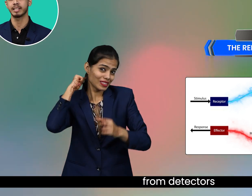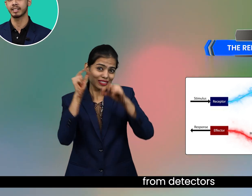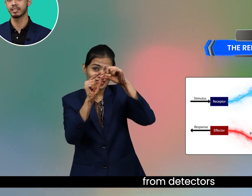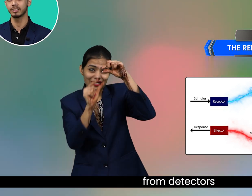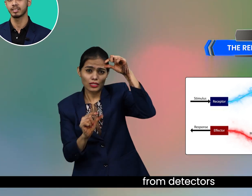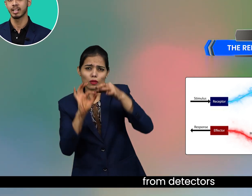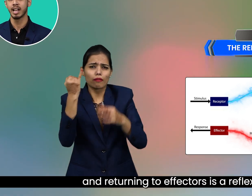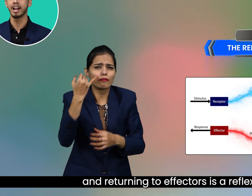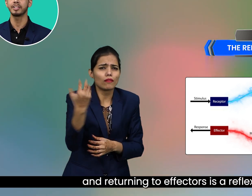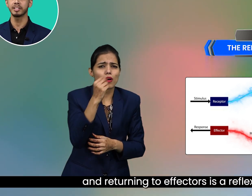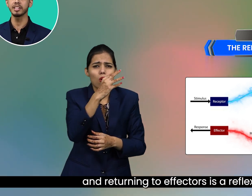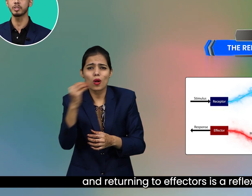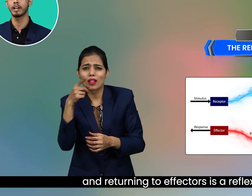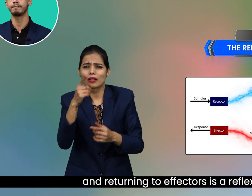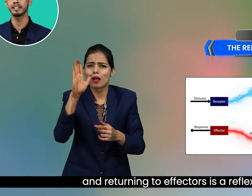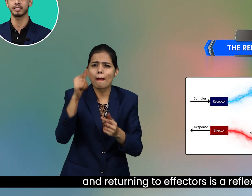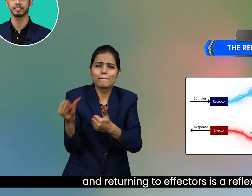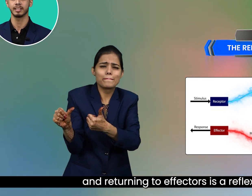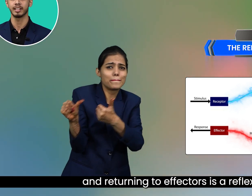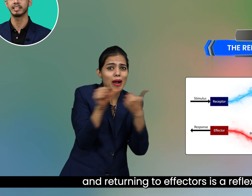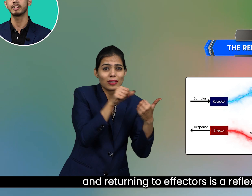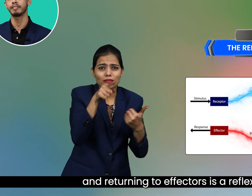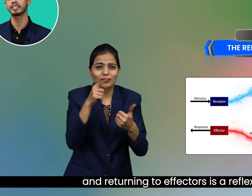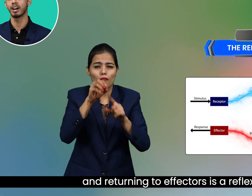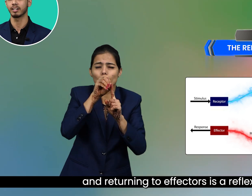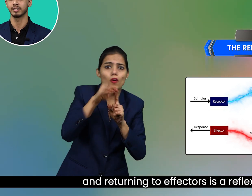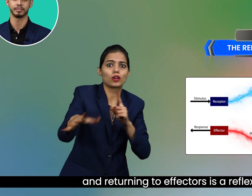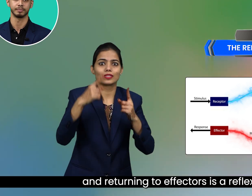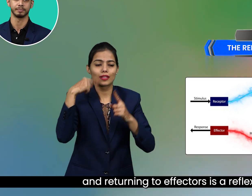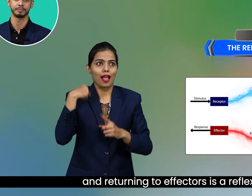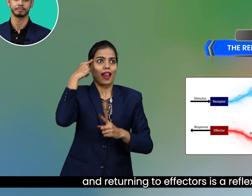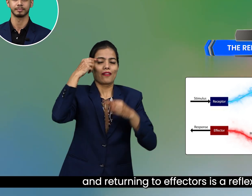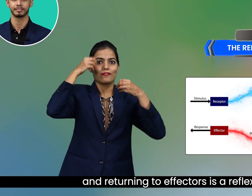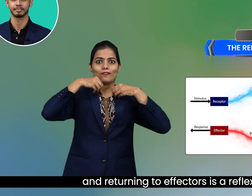from detectors and returning to effectors is a reflex arc.